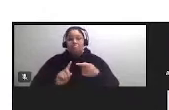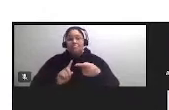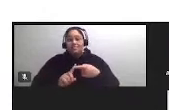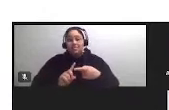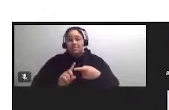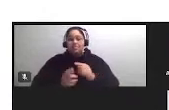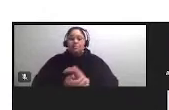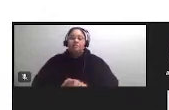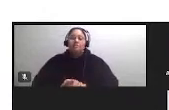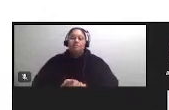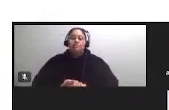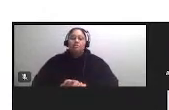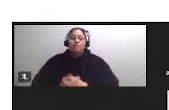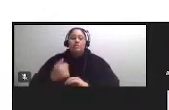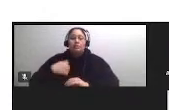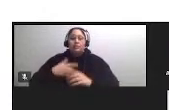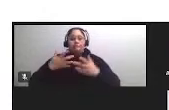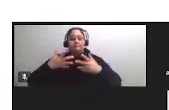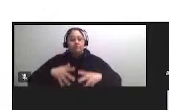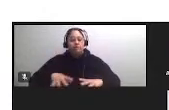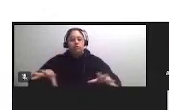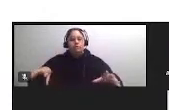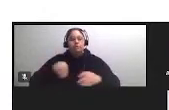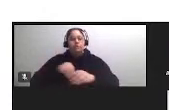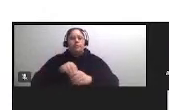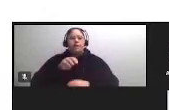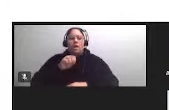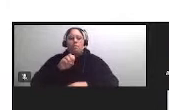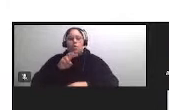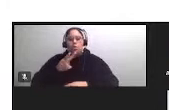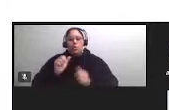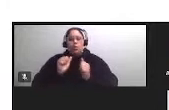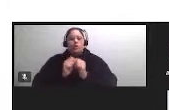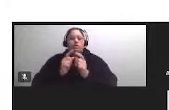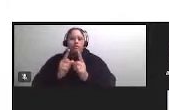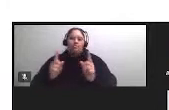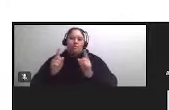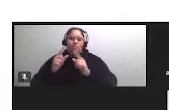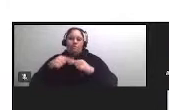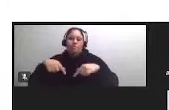firstly, we have concluded an MOU with the Department of Local Government,